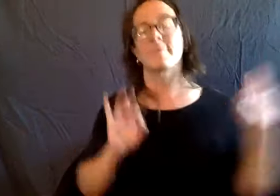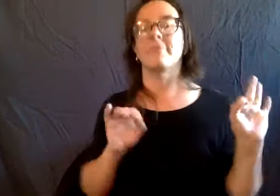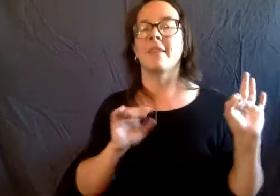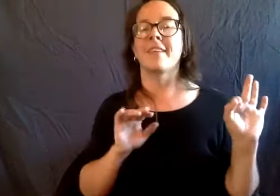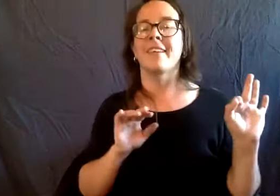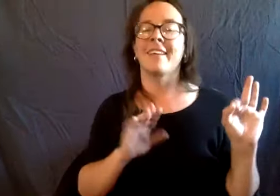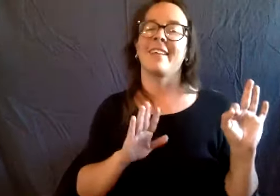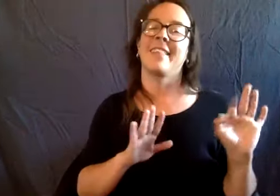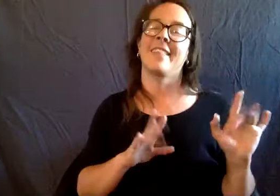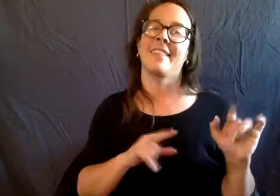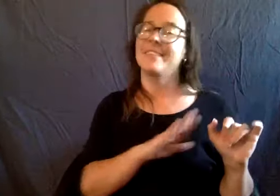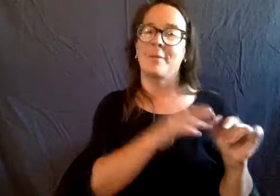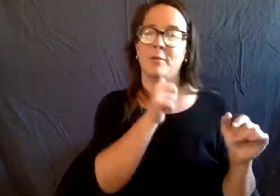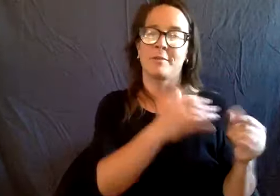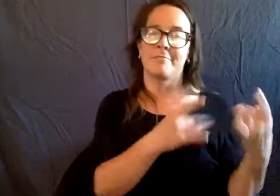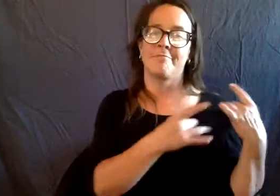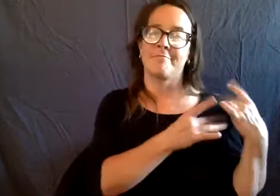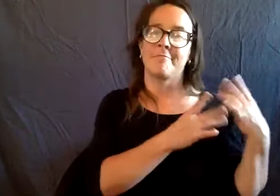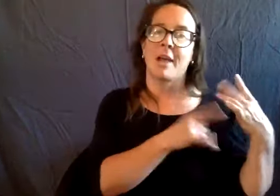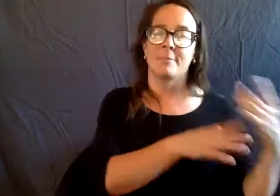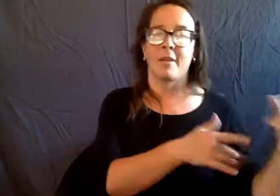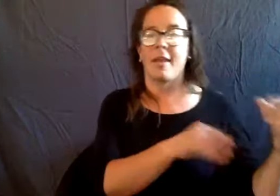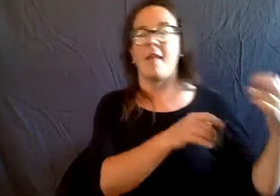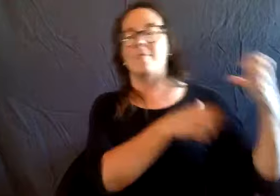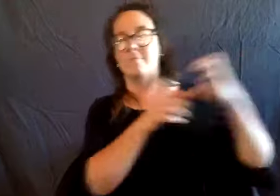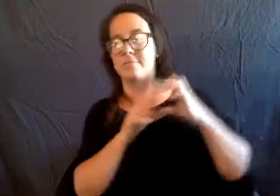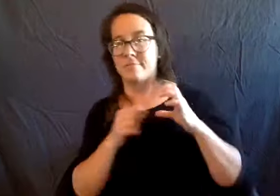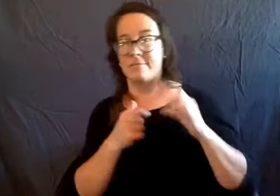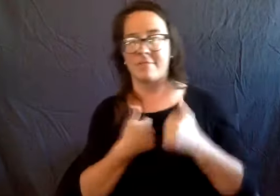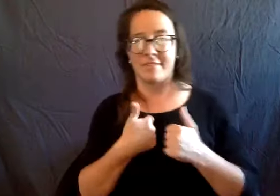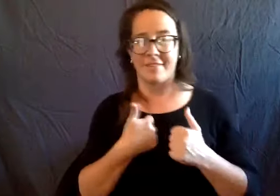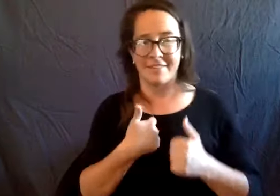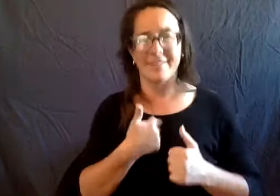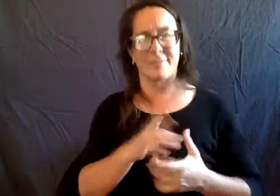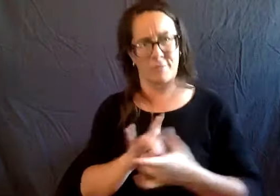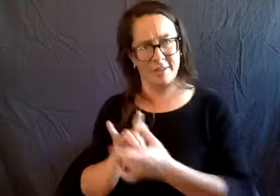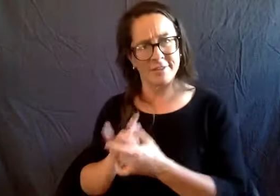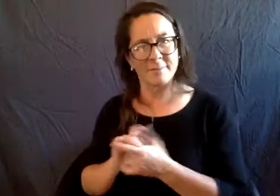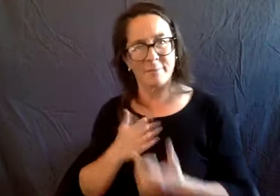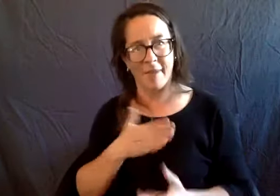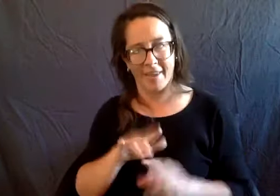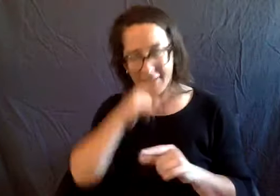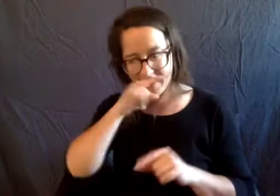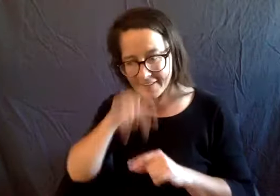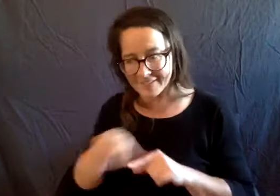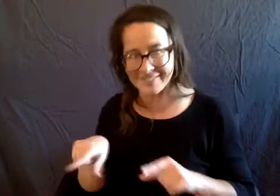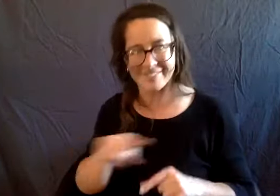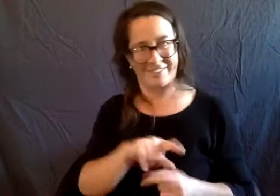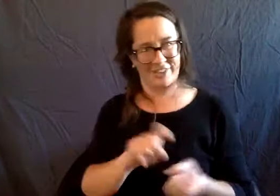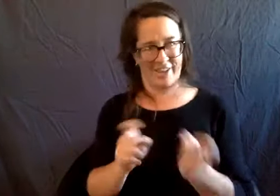relationship has changed, and all my relationships with all my kids, my family has changed. I've been given the gift of